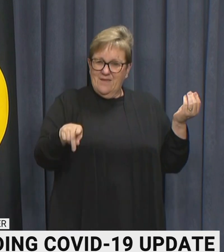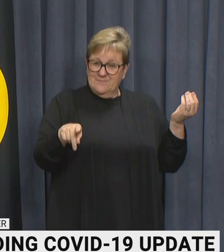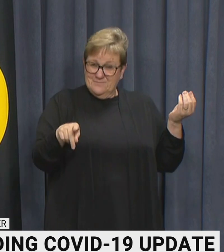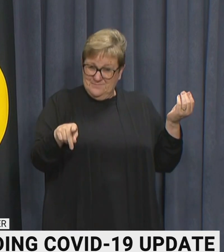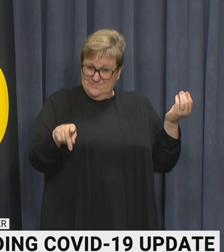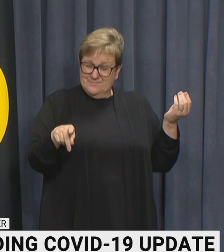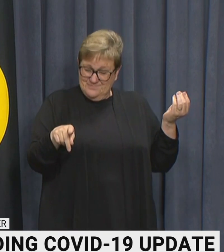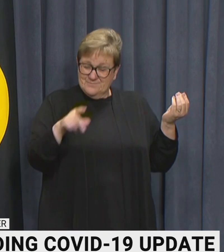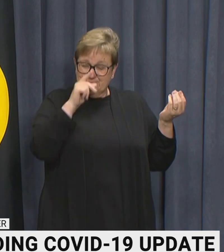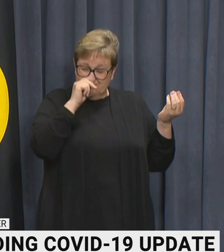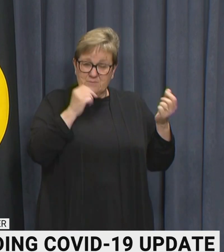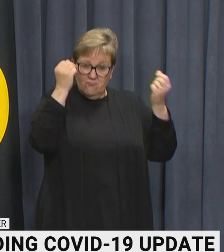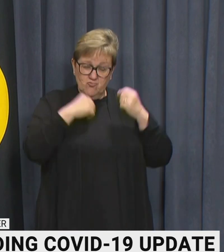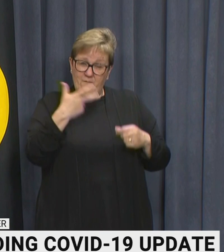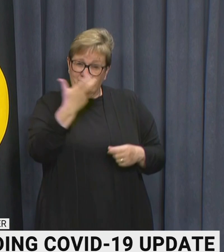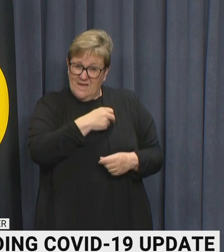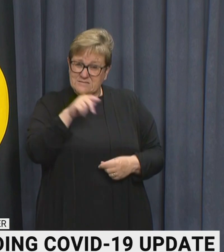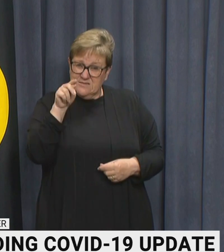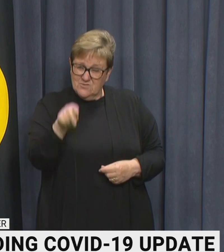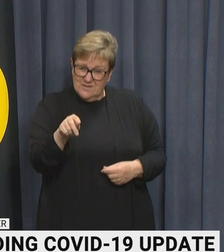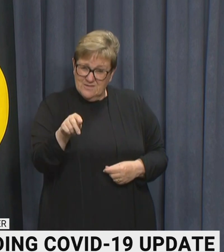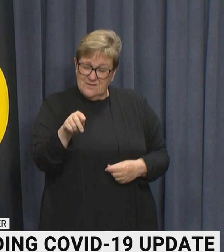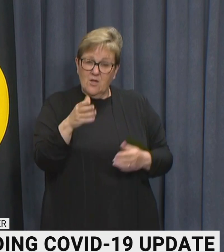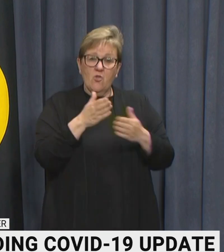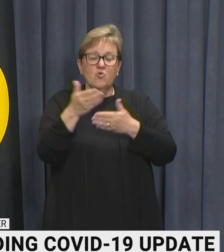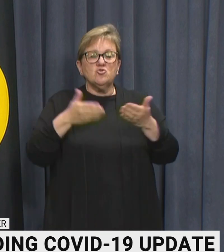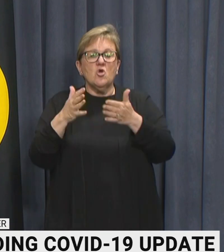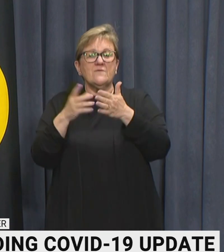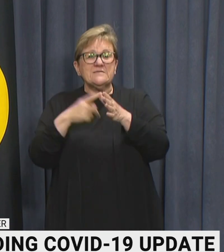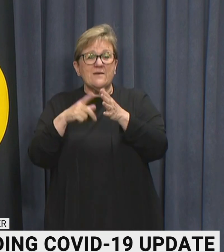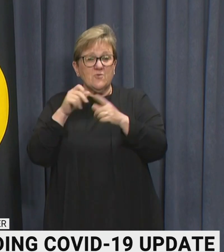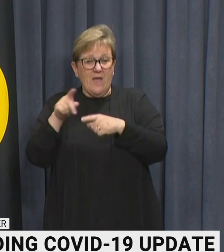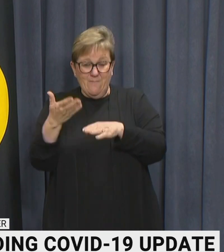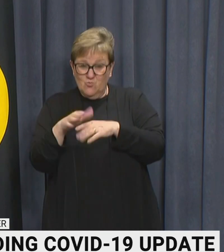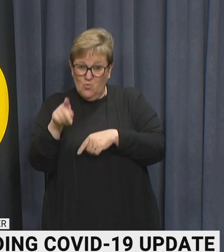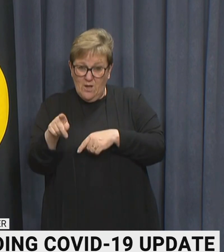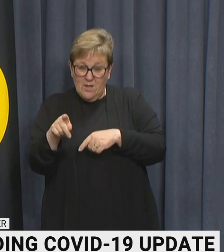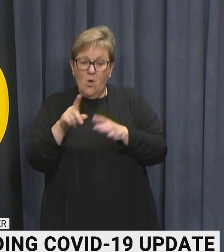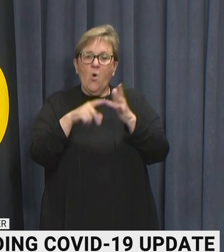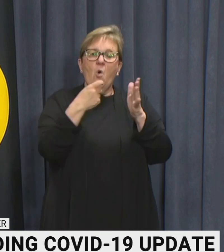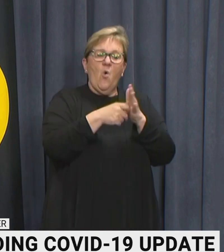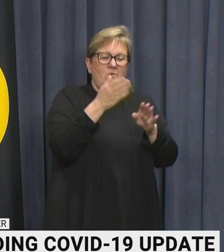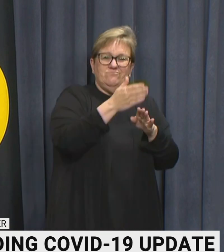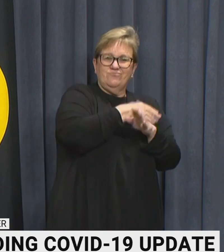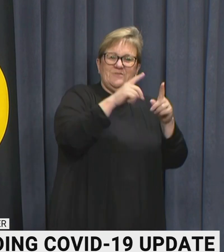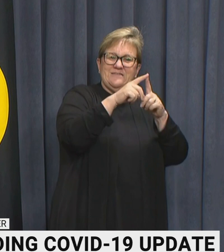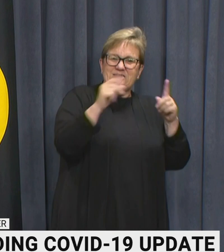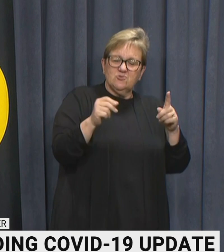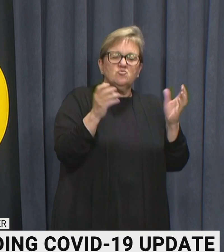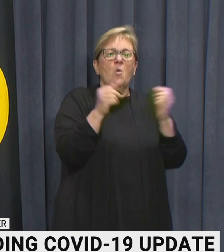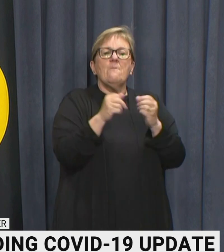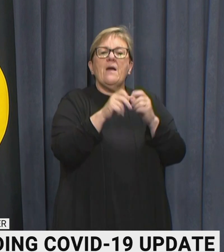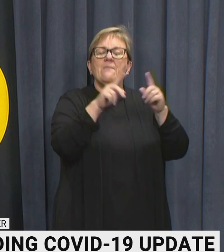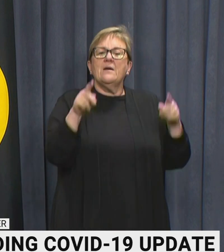repeat, you can prove your vaccination status either through the Service WA app or through one of the previous digital or